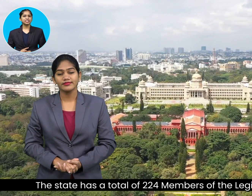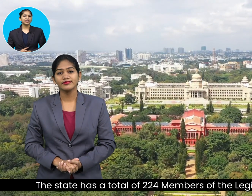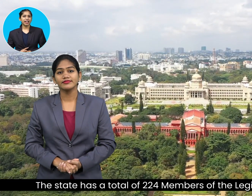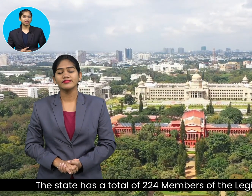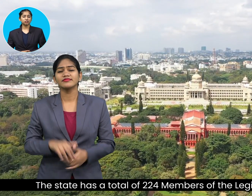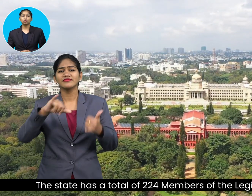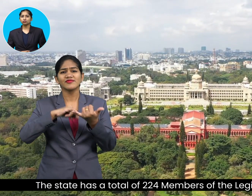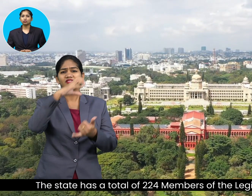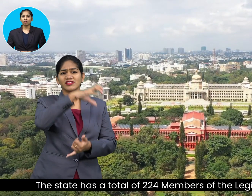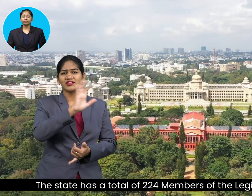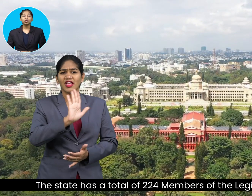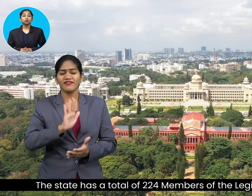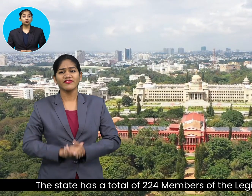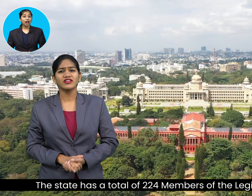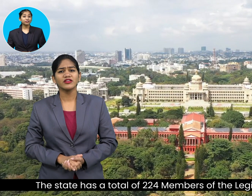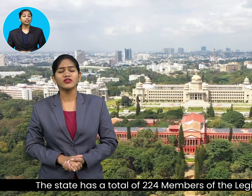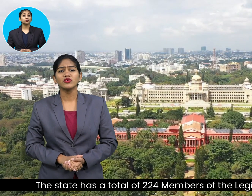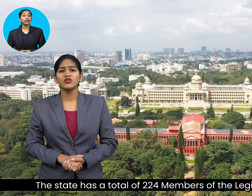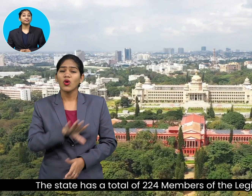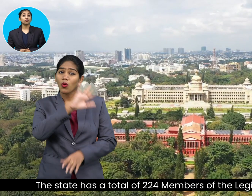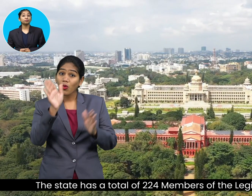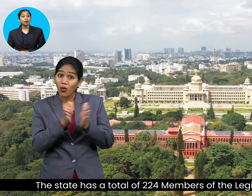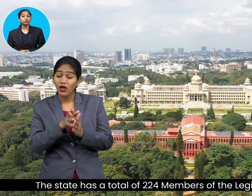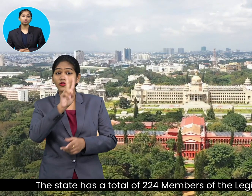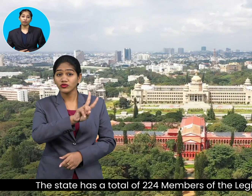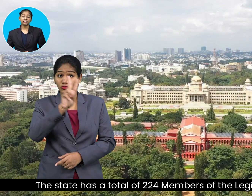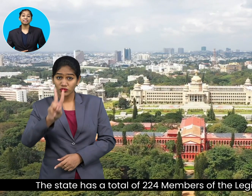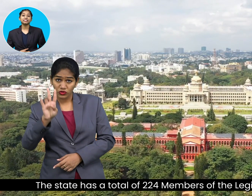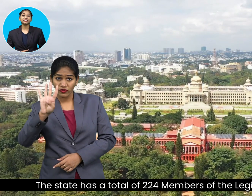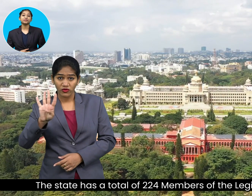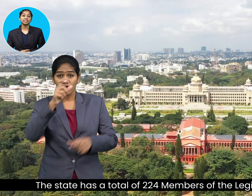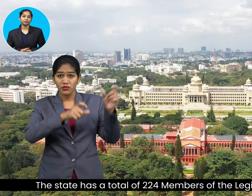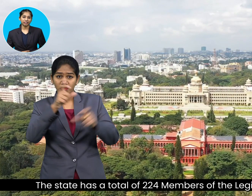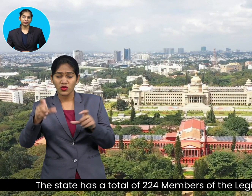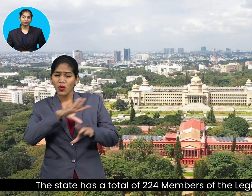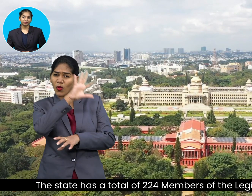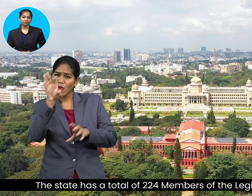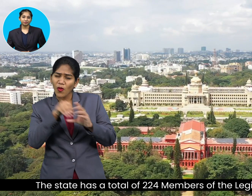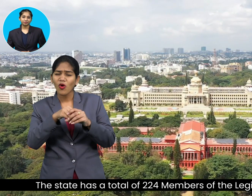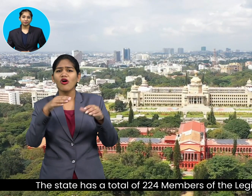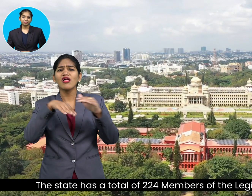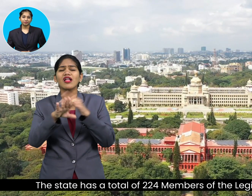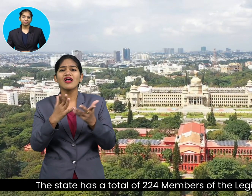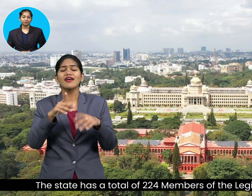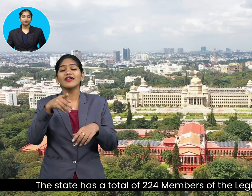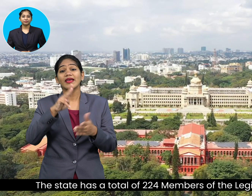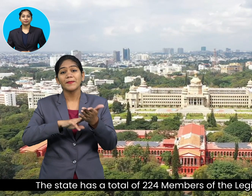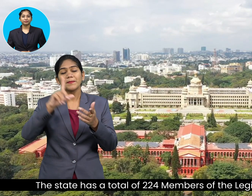The state has a total of 224 members of the Legislative Assembly.